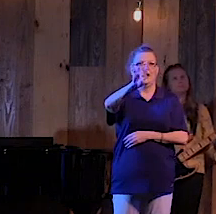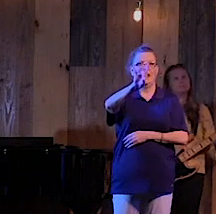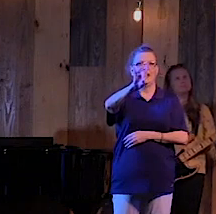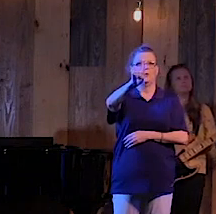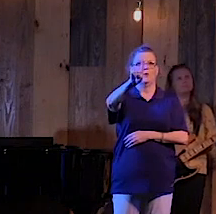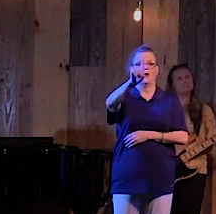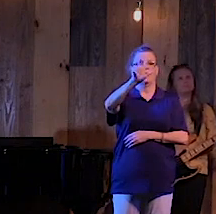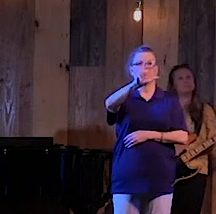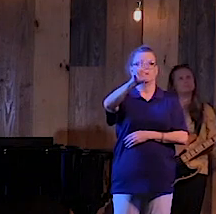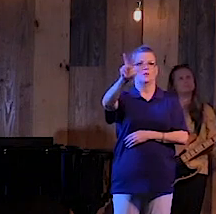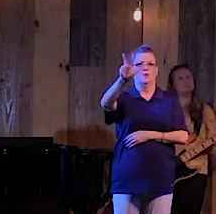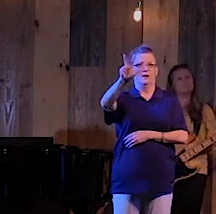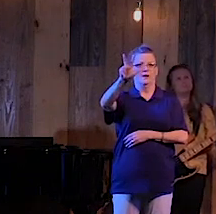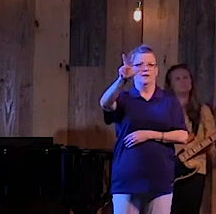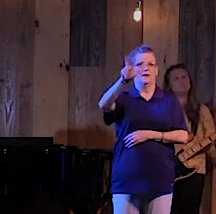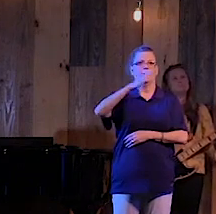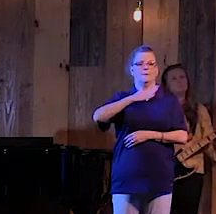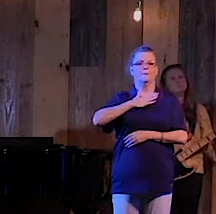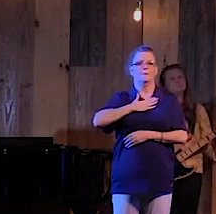979-702-8133.